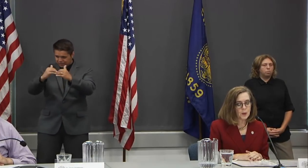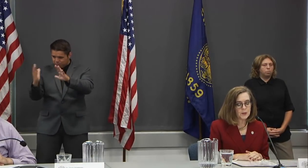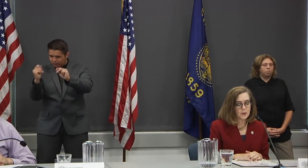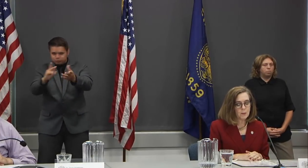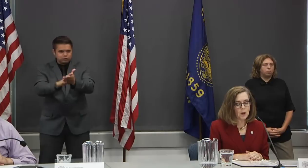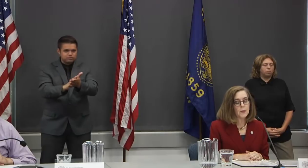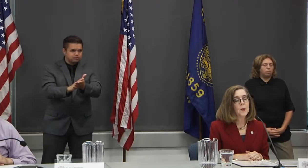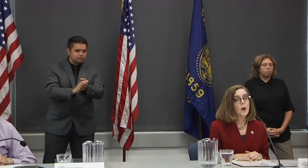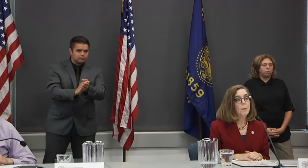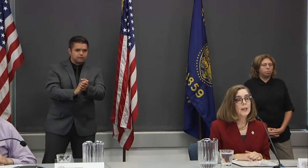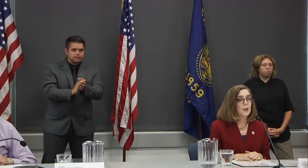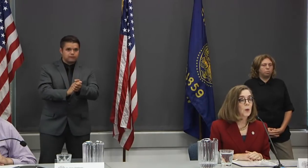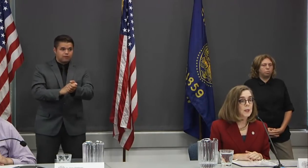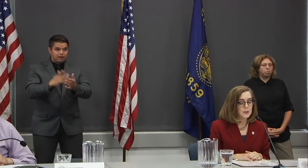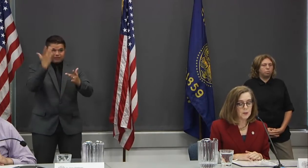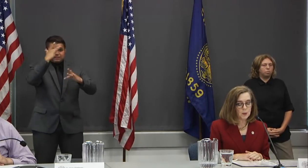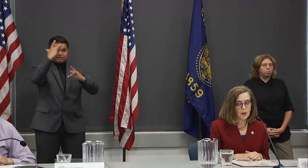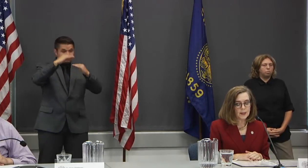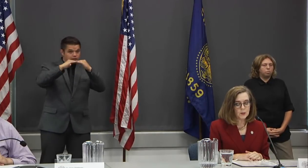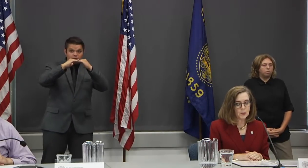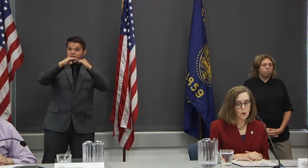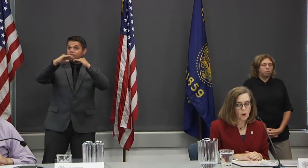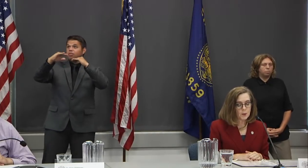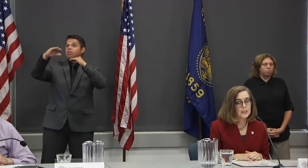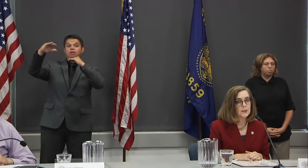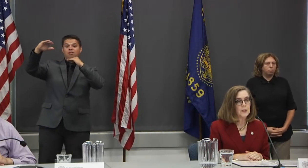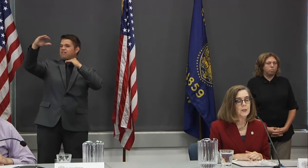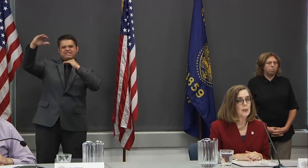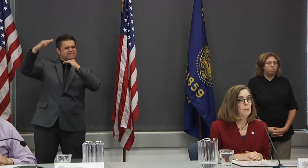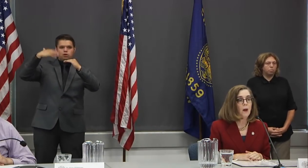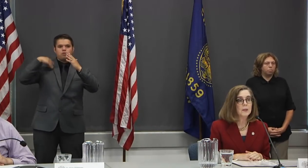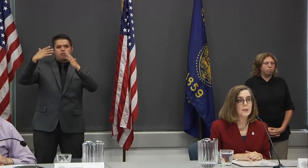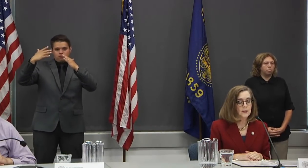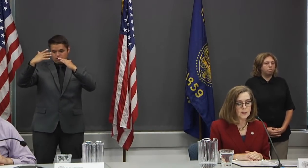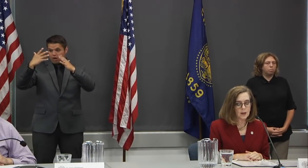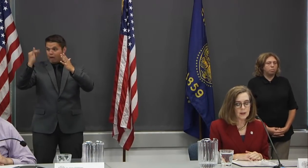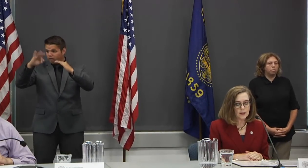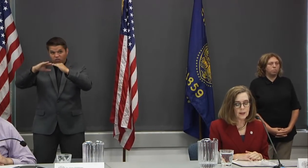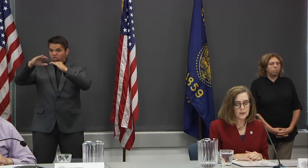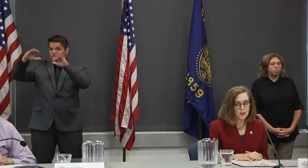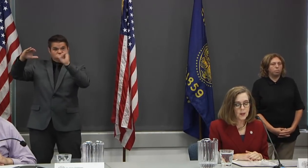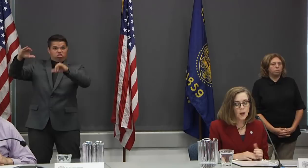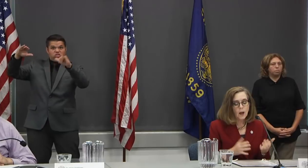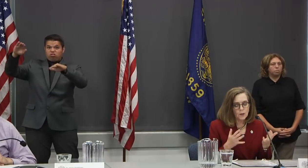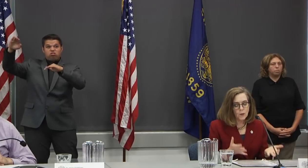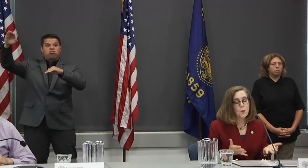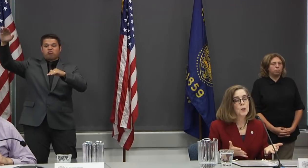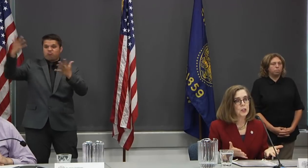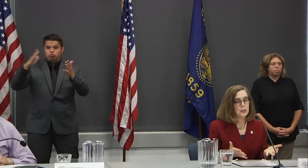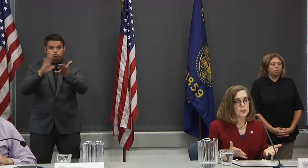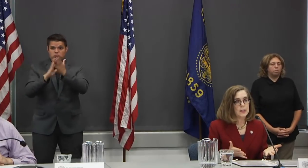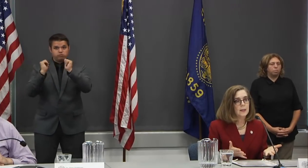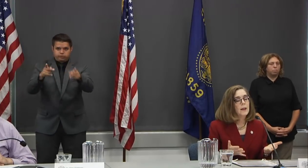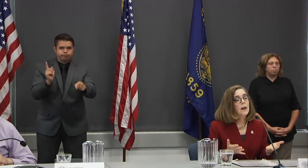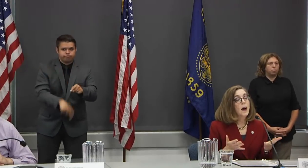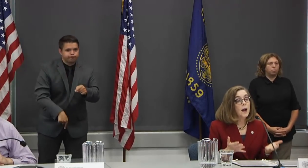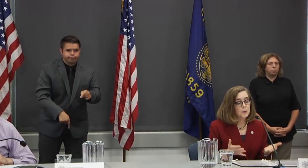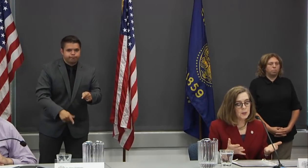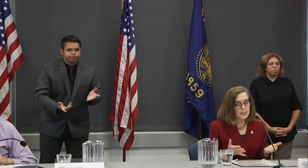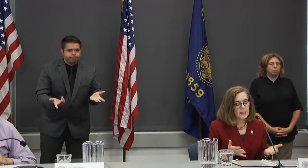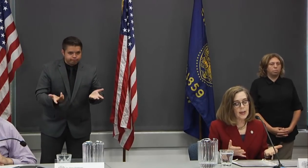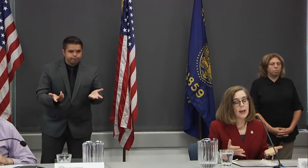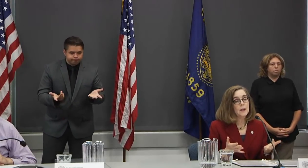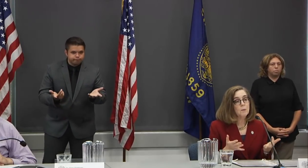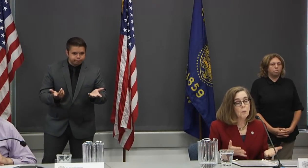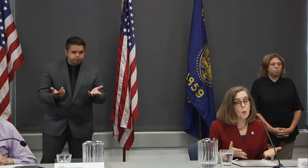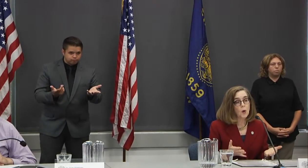over the rest of the month by increased compliance with already existing policies and guidelines, unfortunately, I will